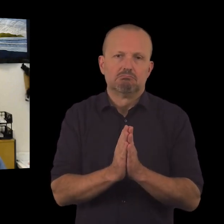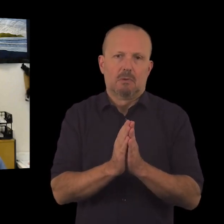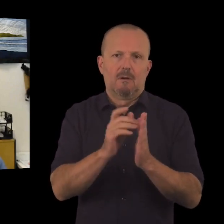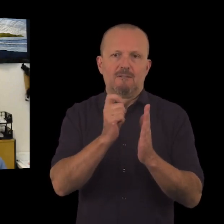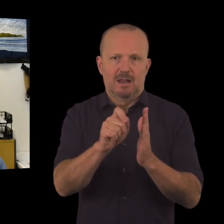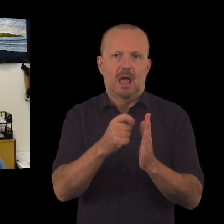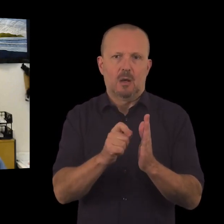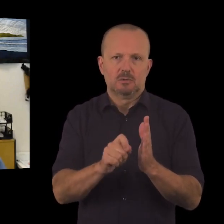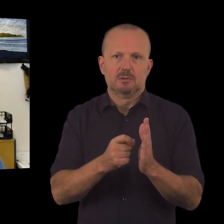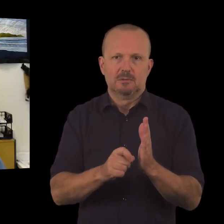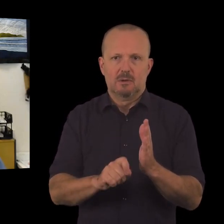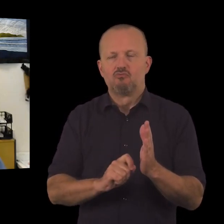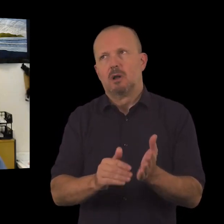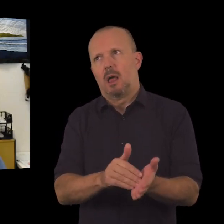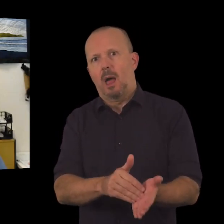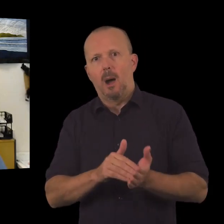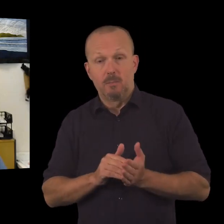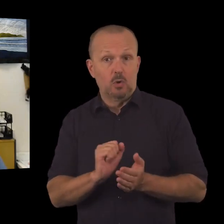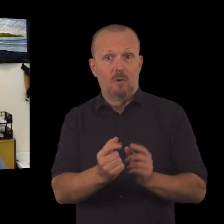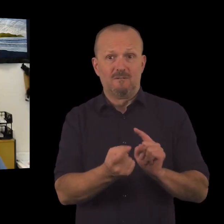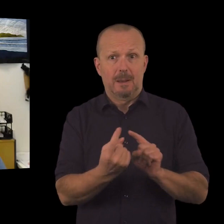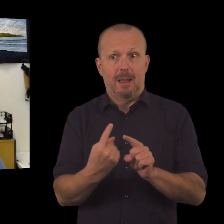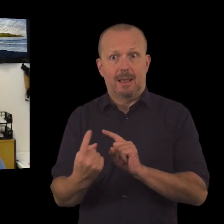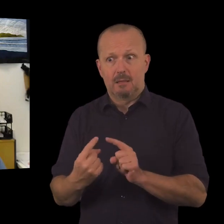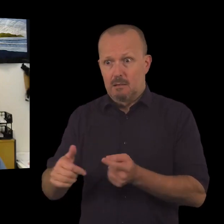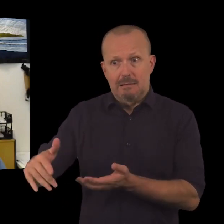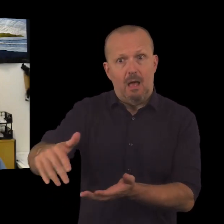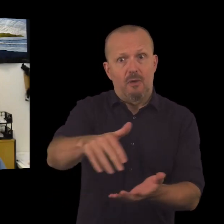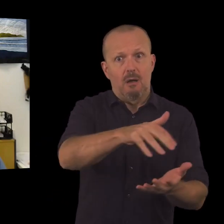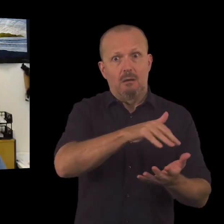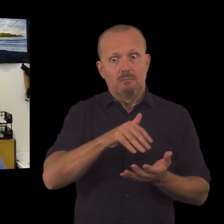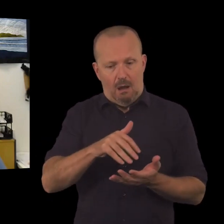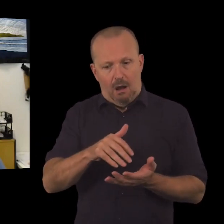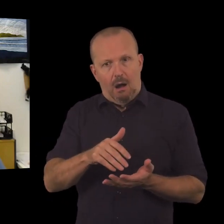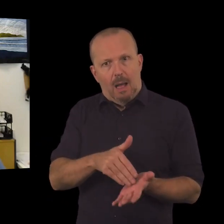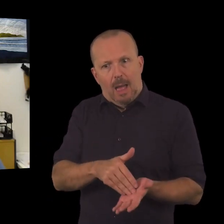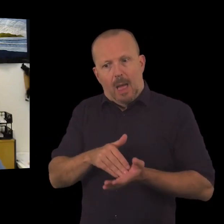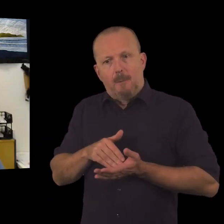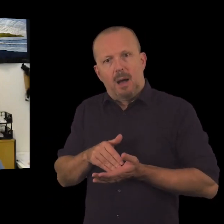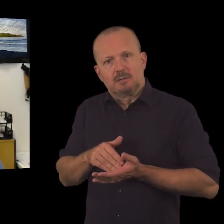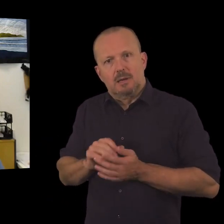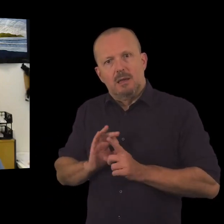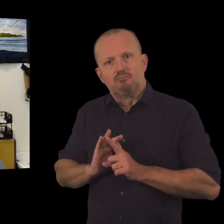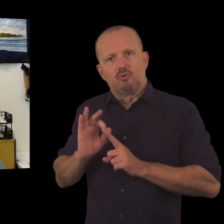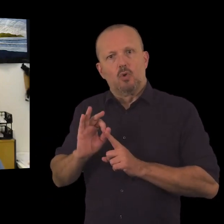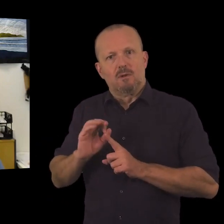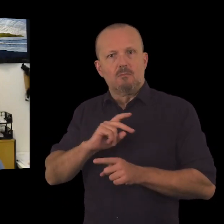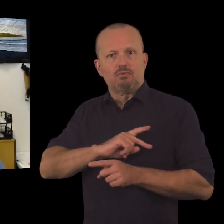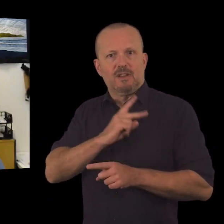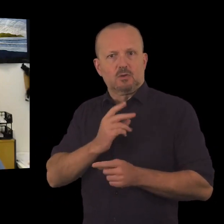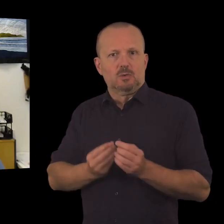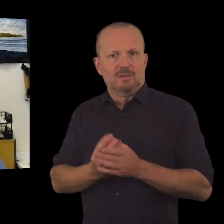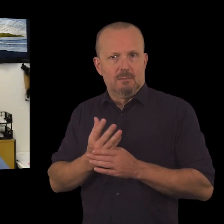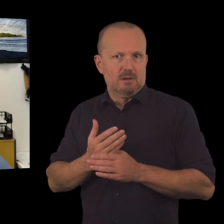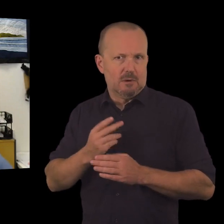You just get a little bit more time to fill this out. Your feedback will be used to inform the professional development program that you're going to